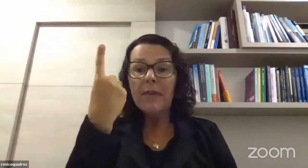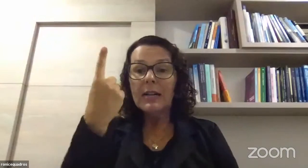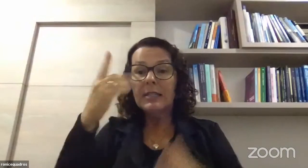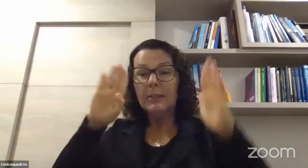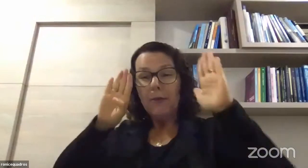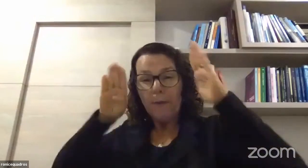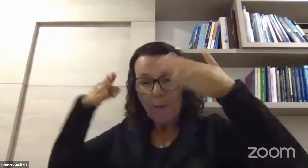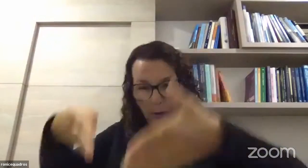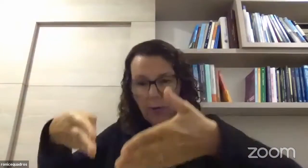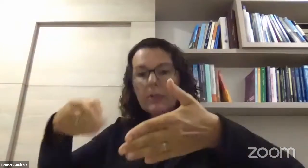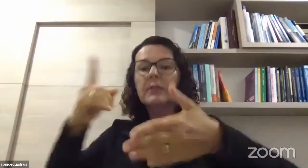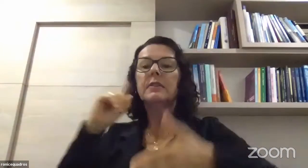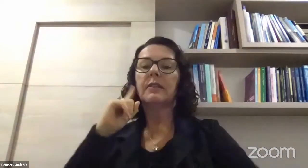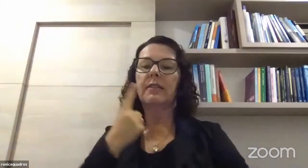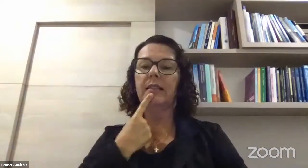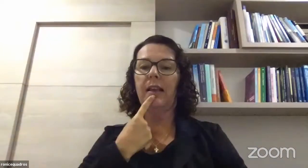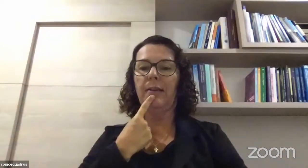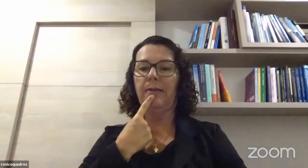deaf people